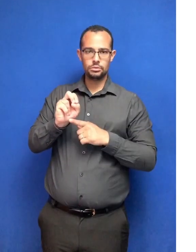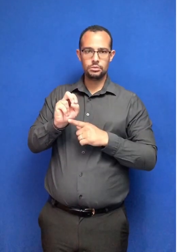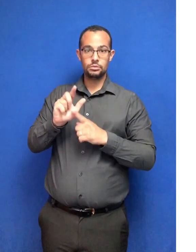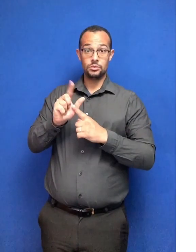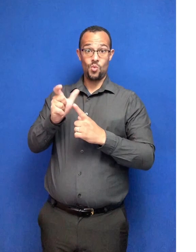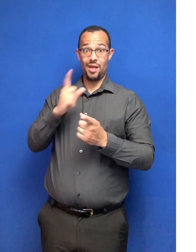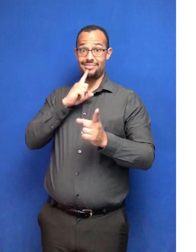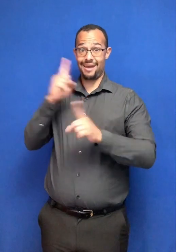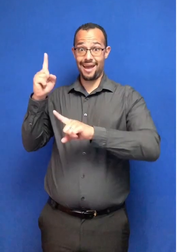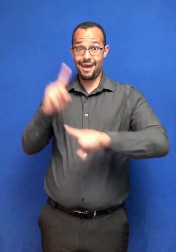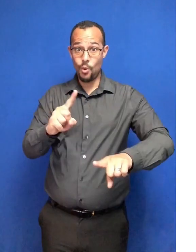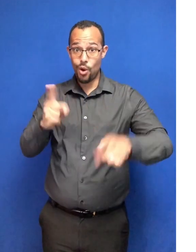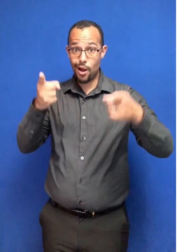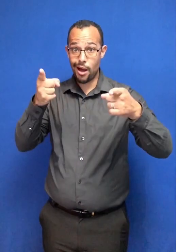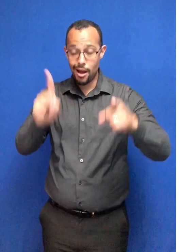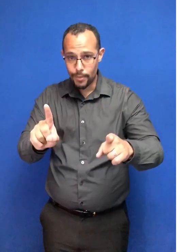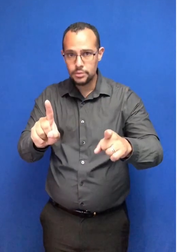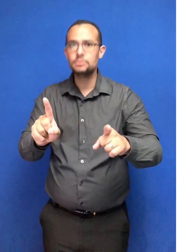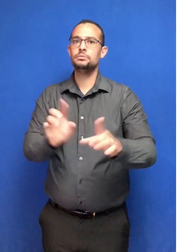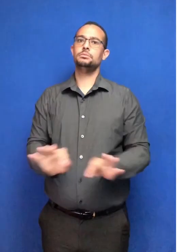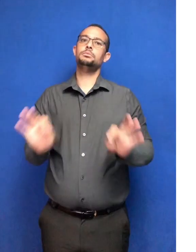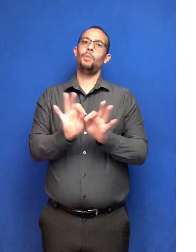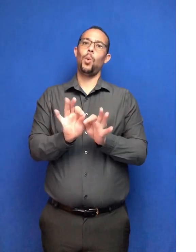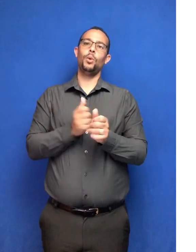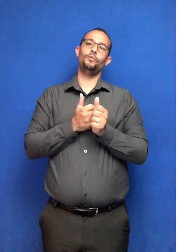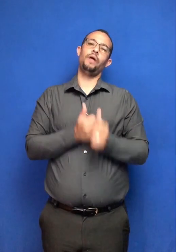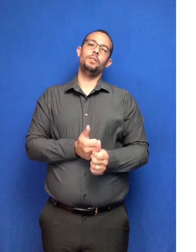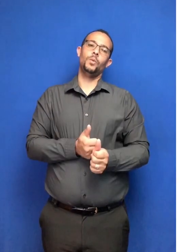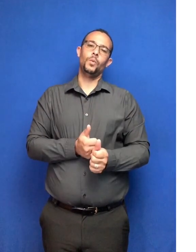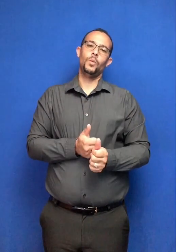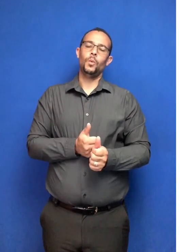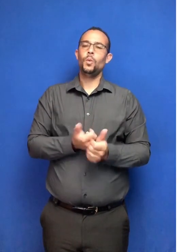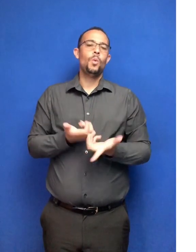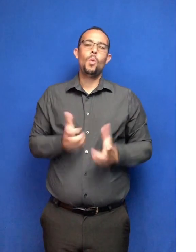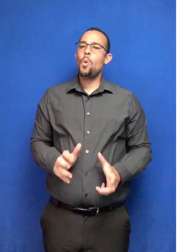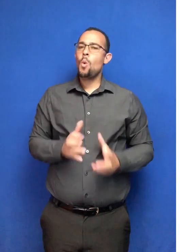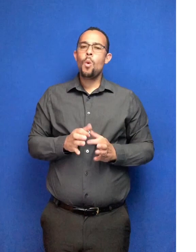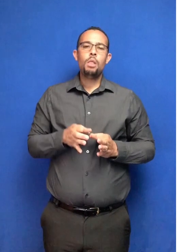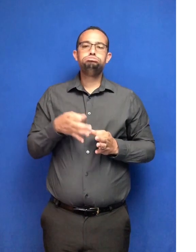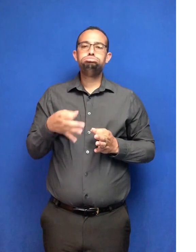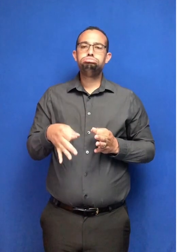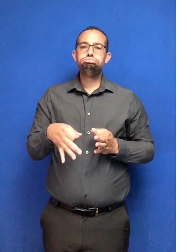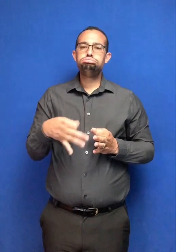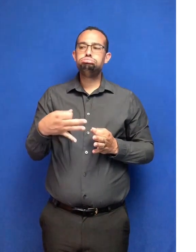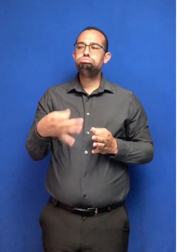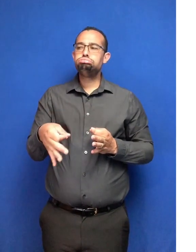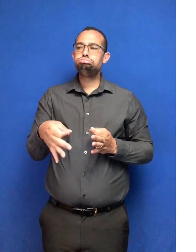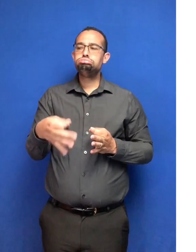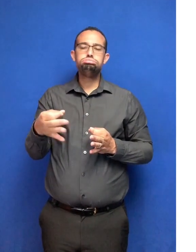is made available or those orders are put in effect, to follow those orders without delay. So